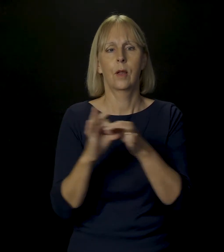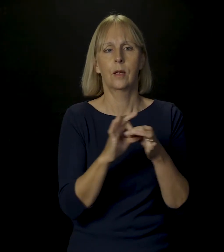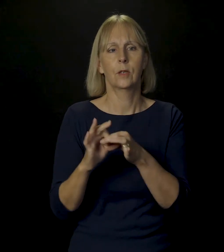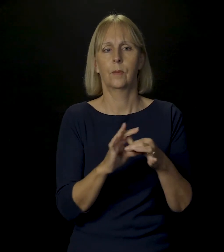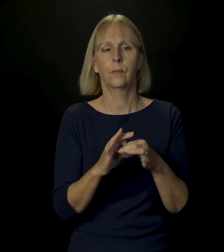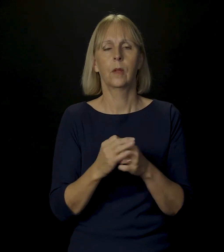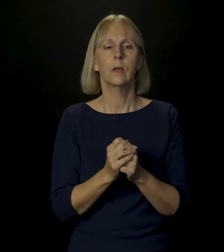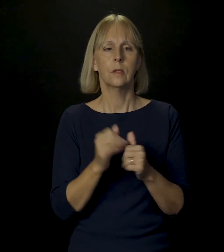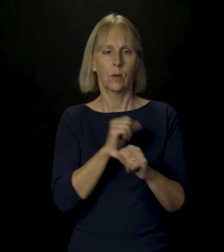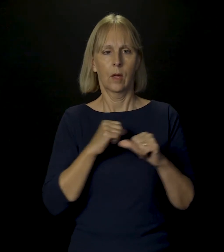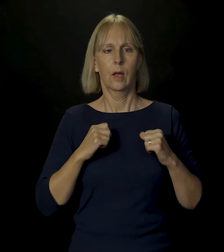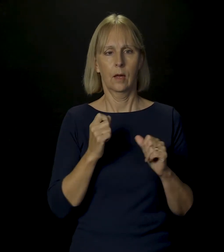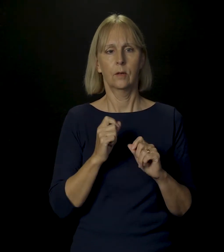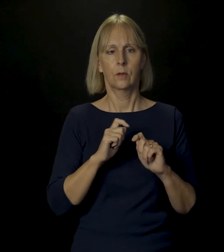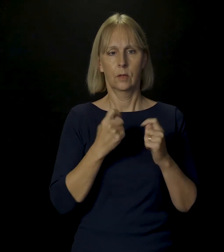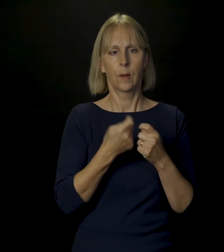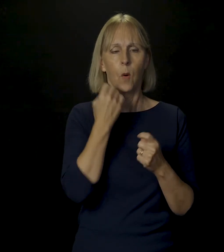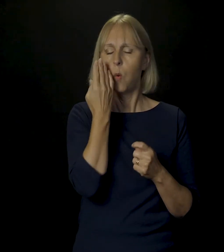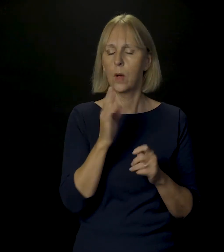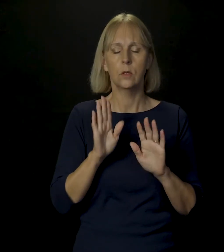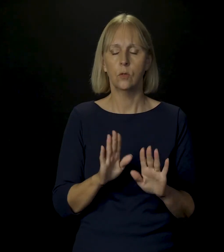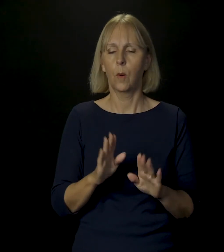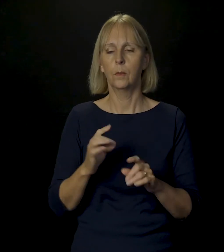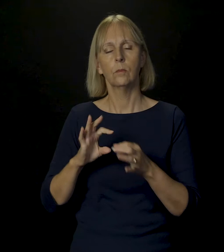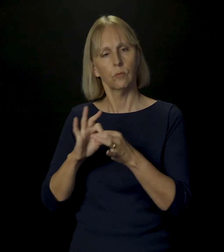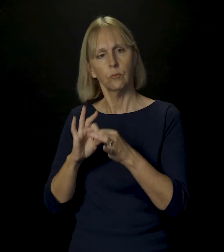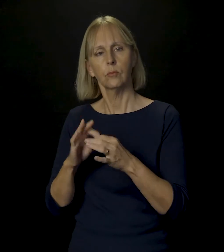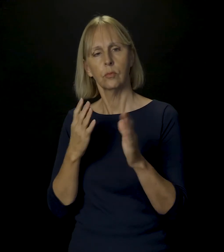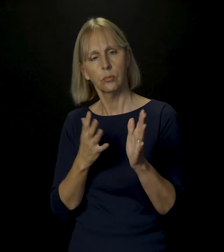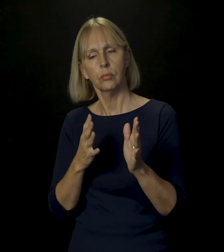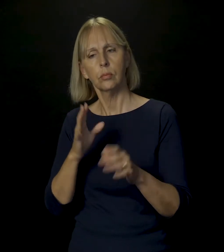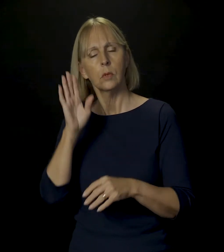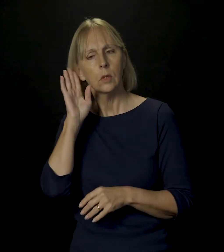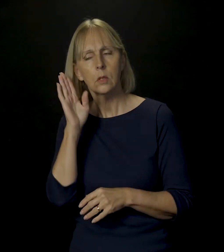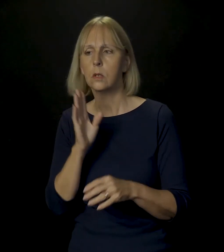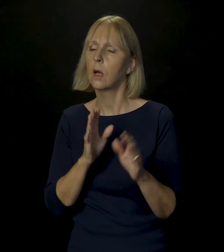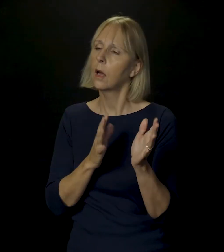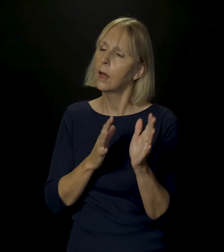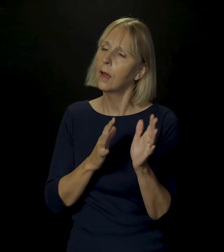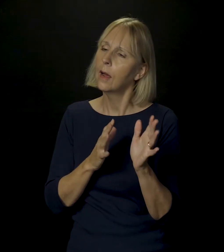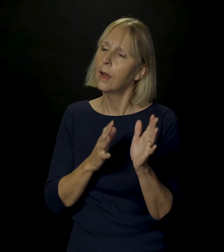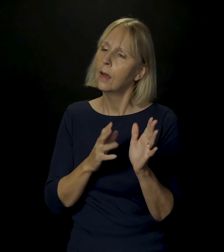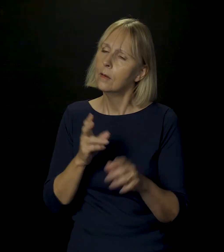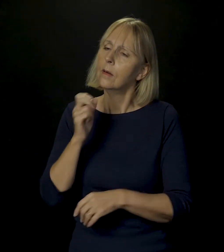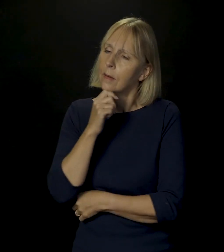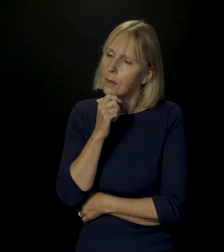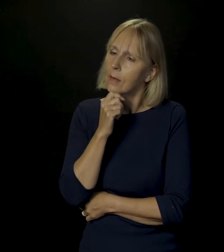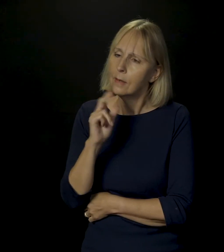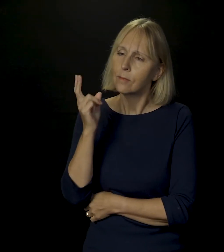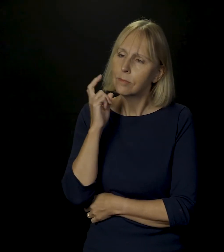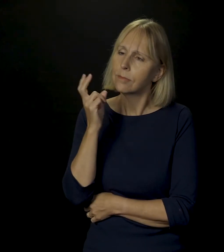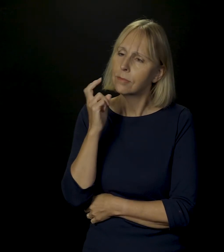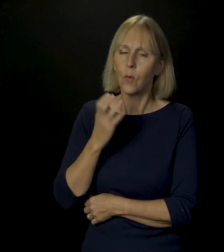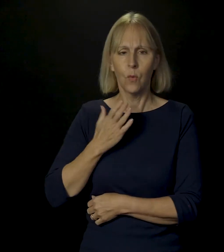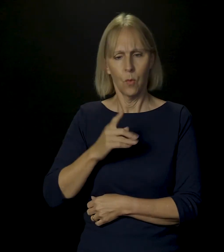time With our participants And this is really important In what we do Why we do what we do To listen Make sure they feel heard We